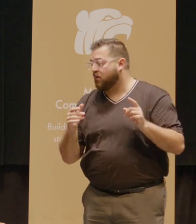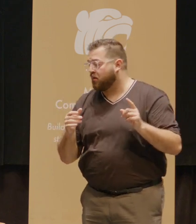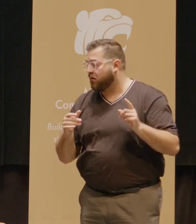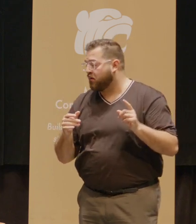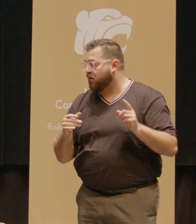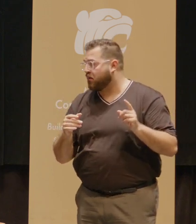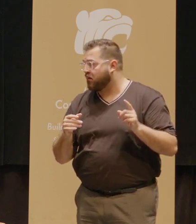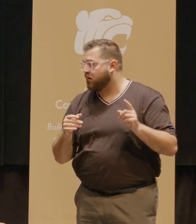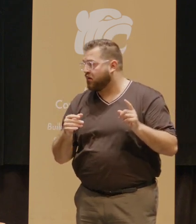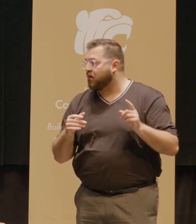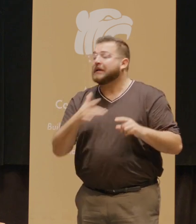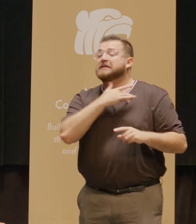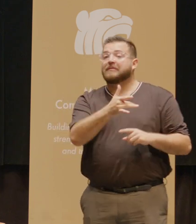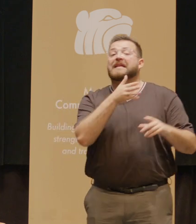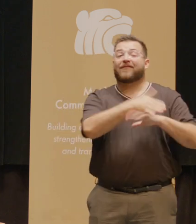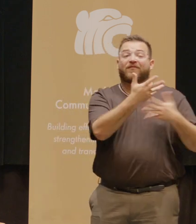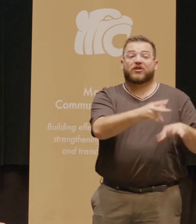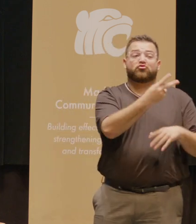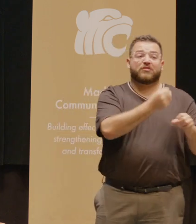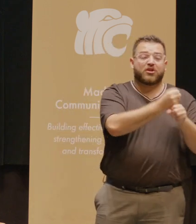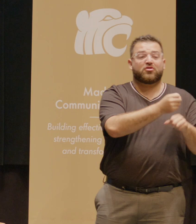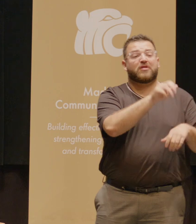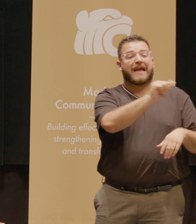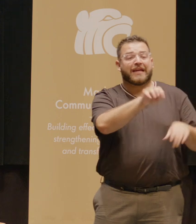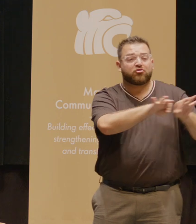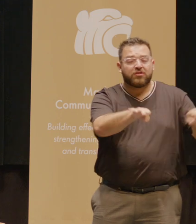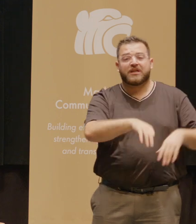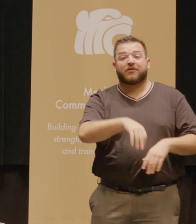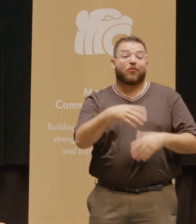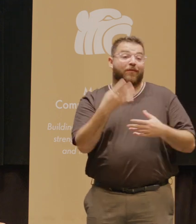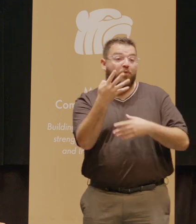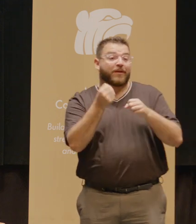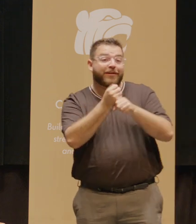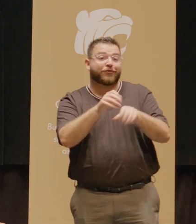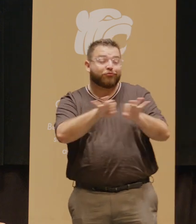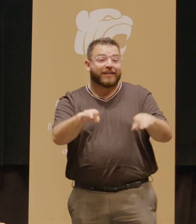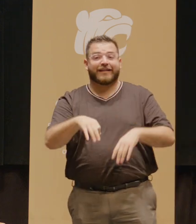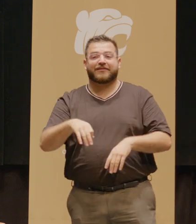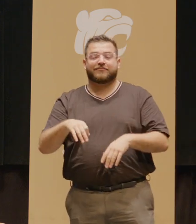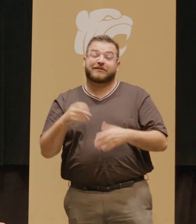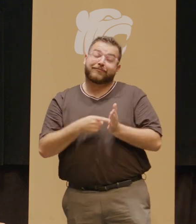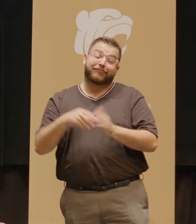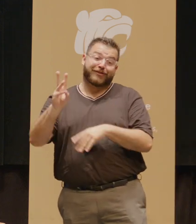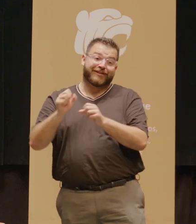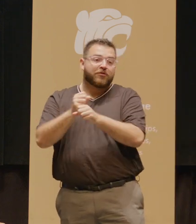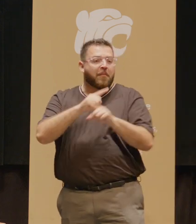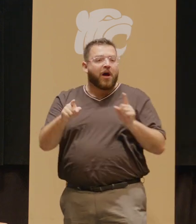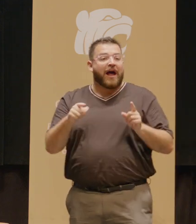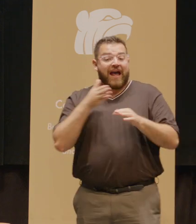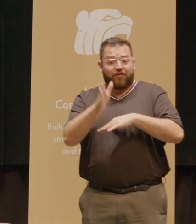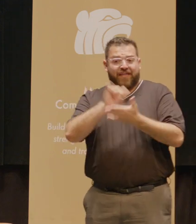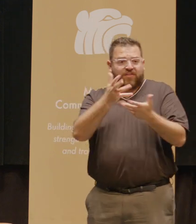in a job at some point after either their 2-year or their 4-year or 6 years, as my niece is, I think, on her 6th or 7th. She's getting her PhD, though.